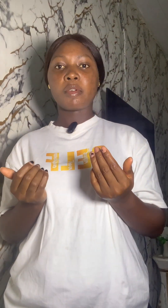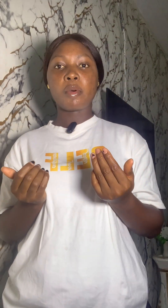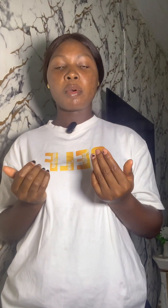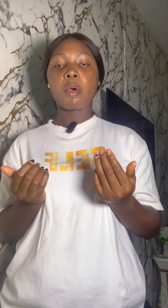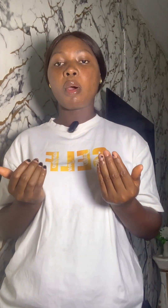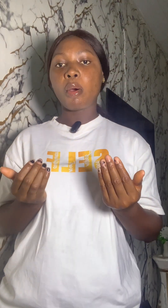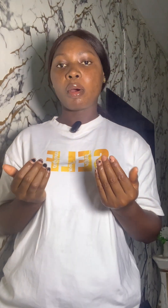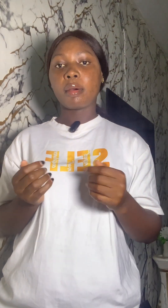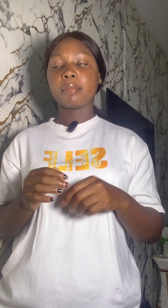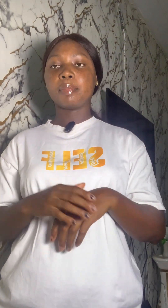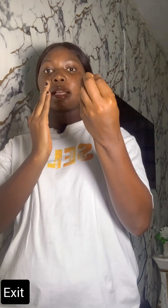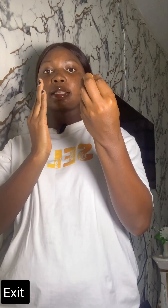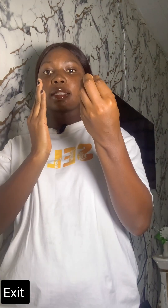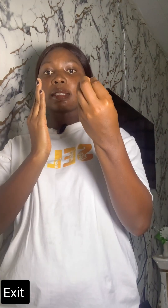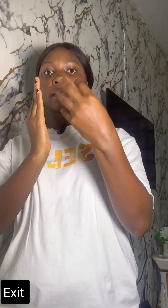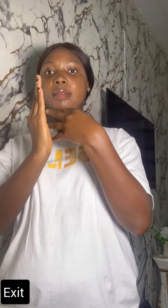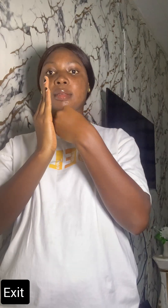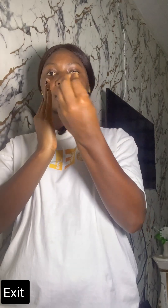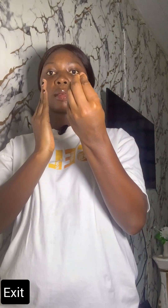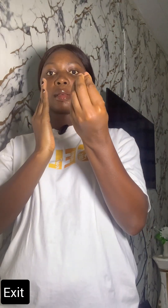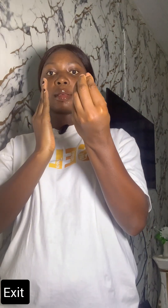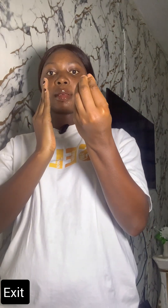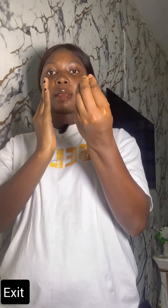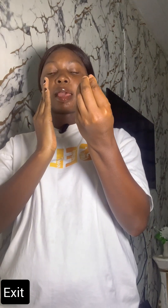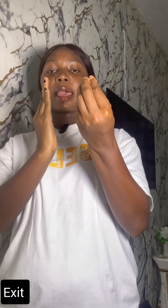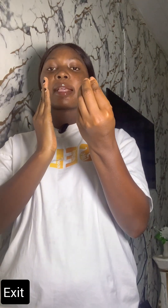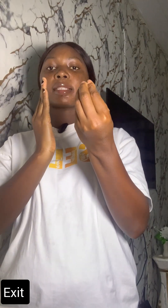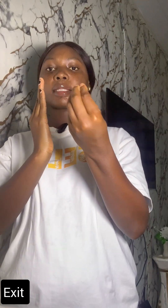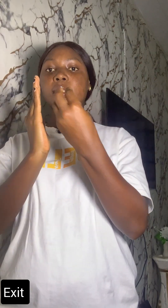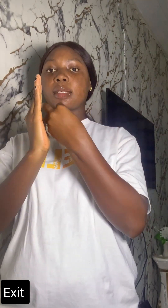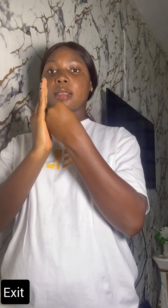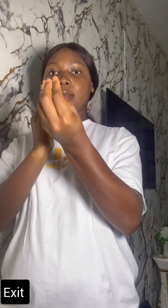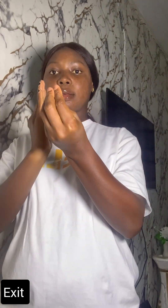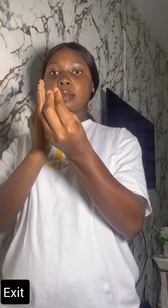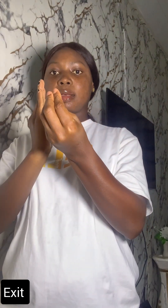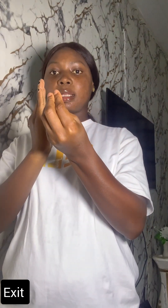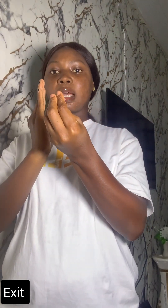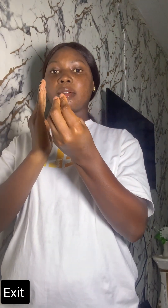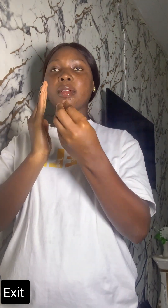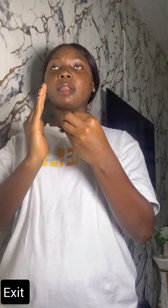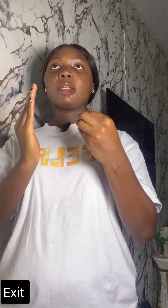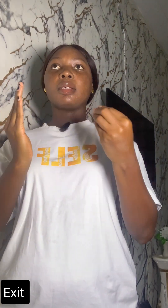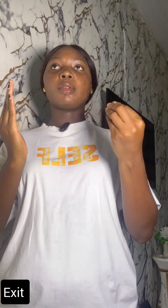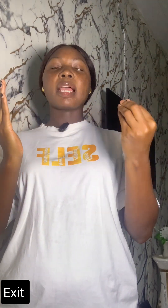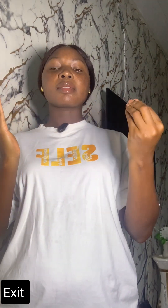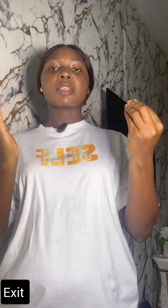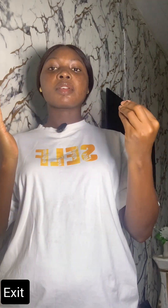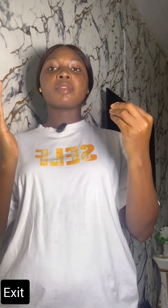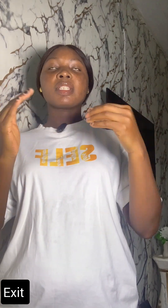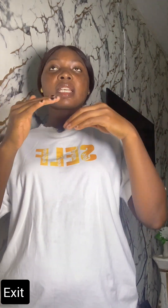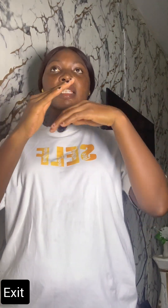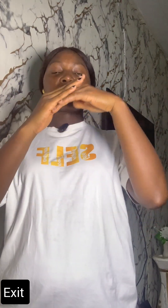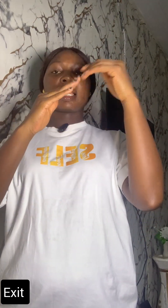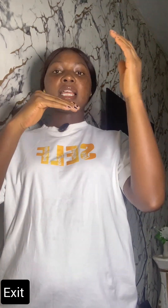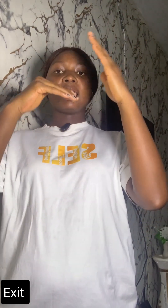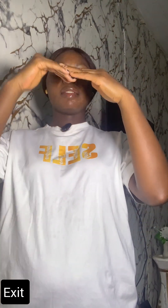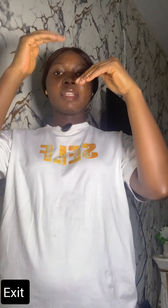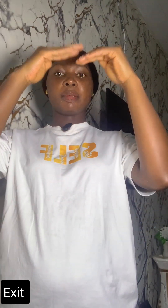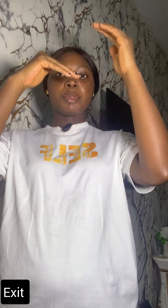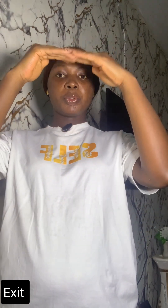for or. Exit, exit. Now, we like to think of this as leaving a